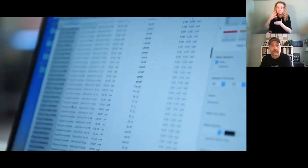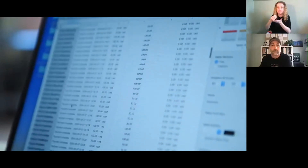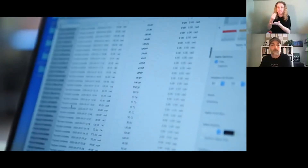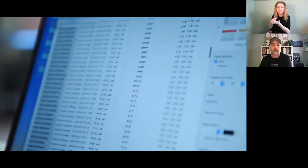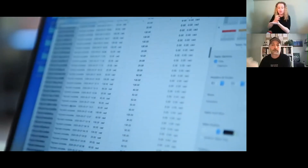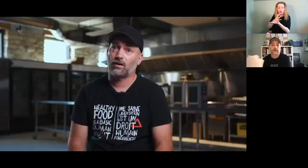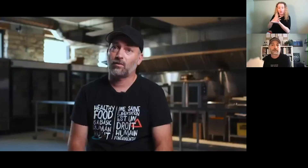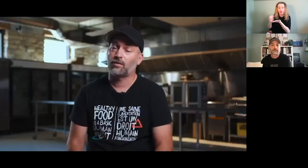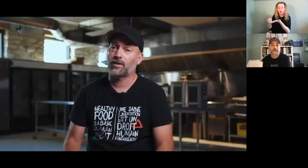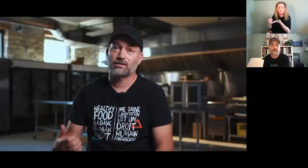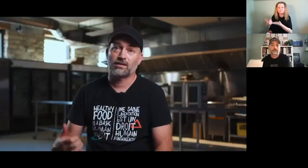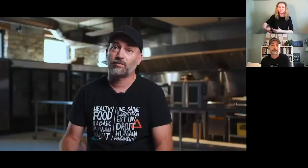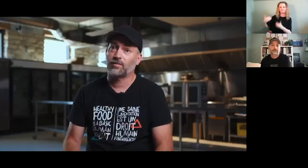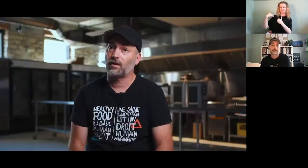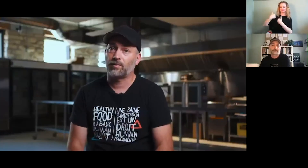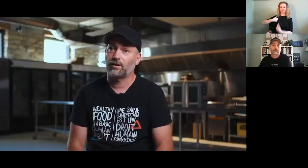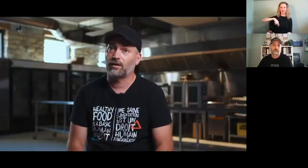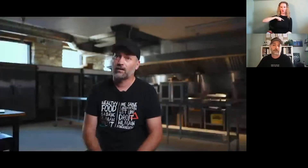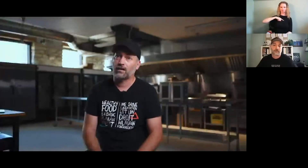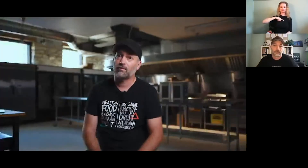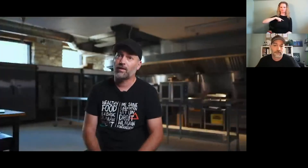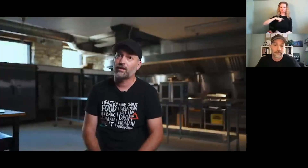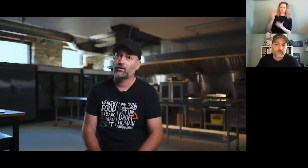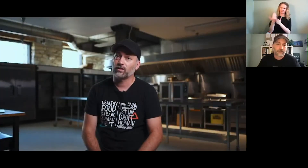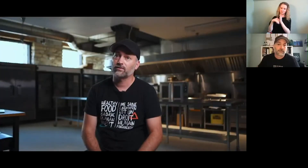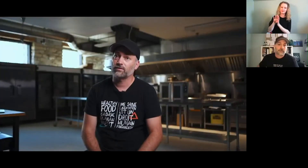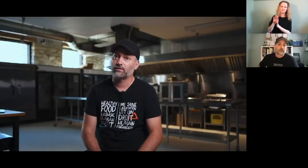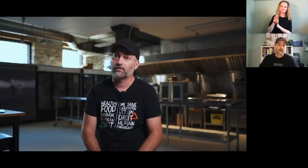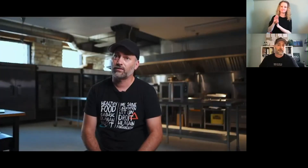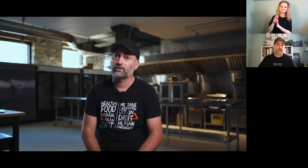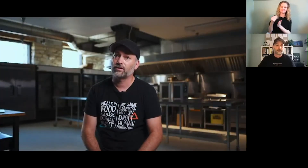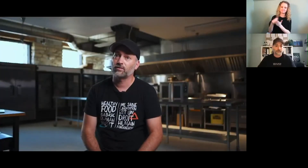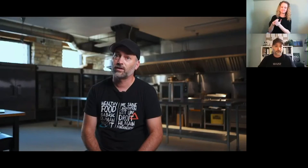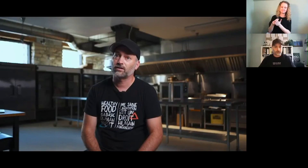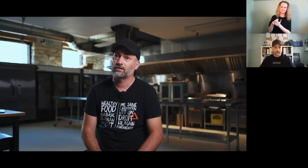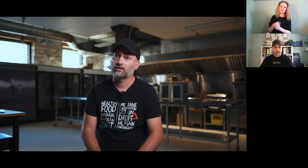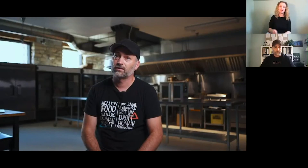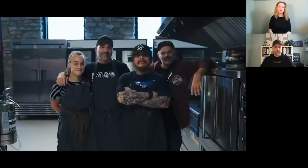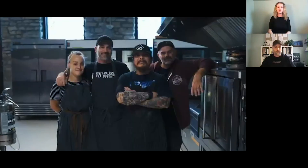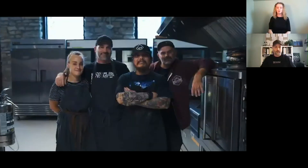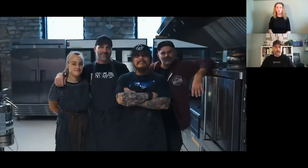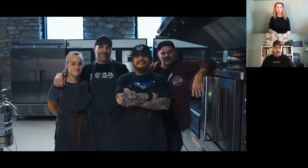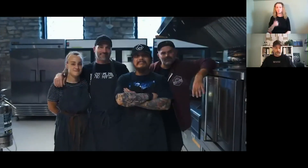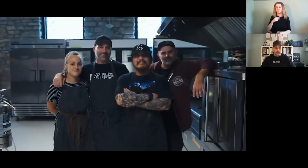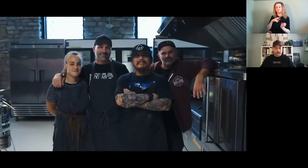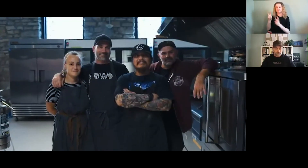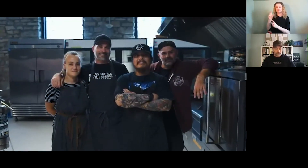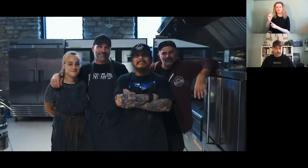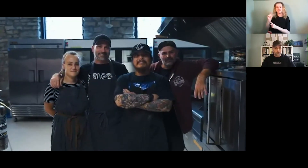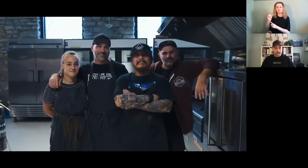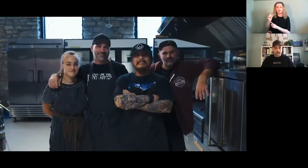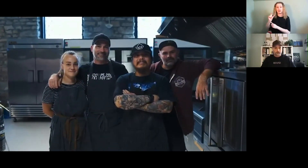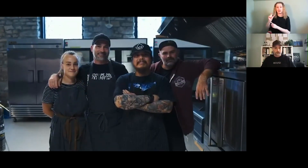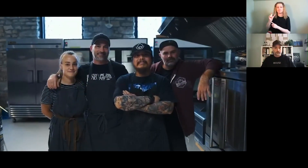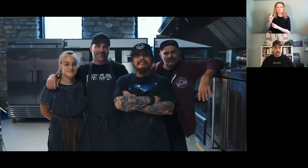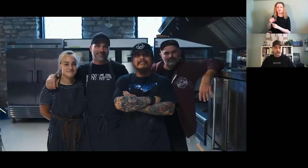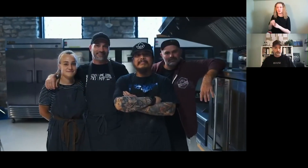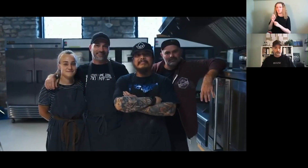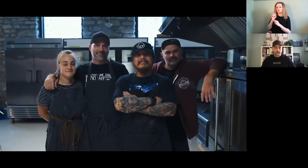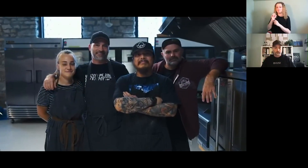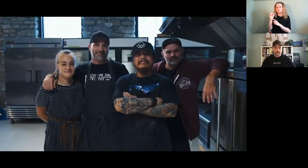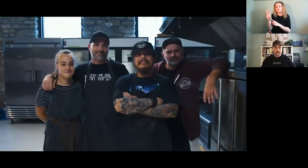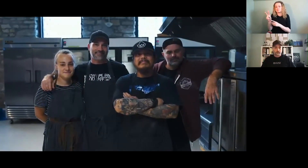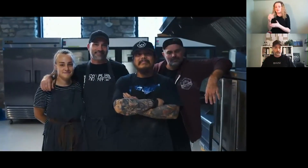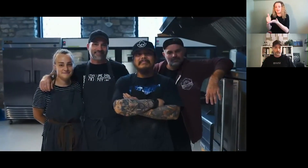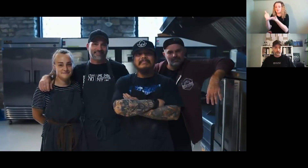we knew, Winnipeg stepped up and kind of bankrolled us for 13 weeks. We got a pretty small team. Part of the goal